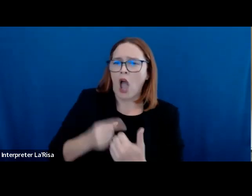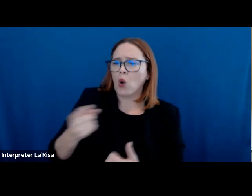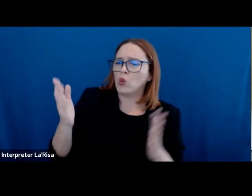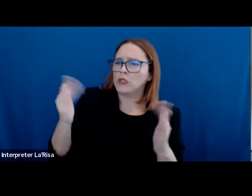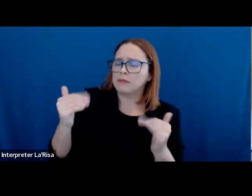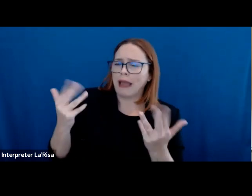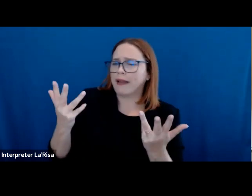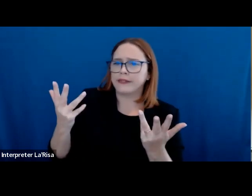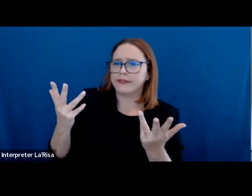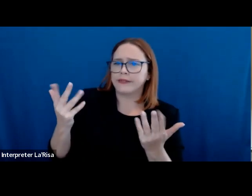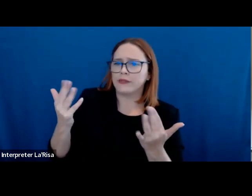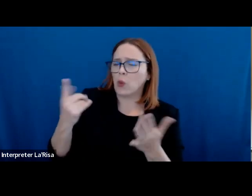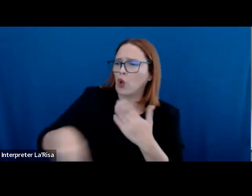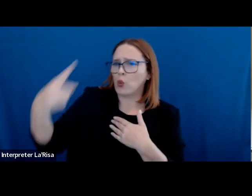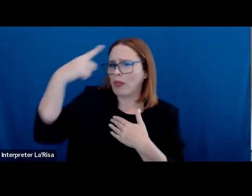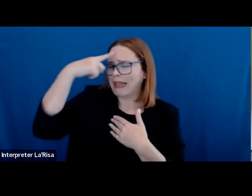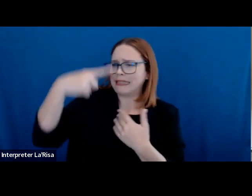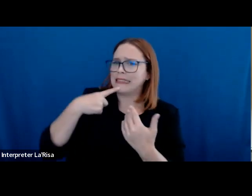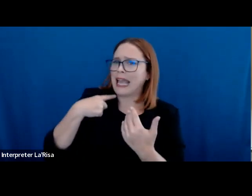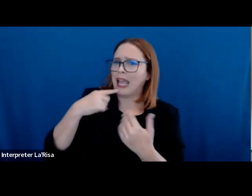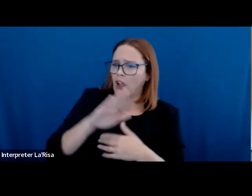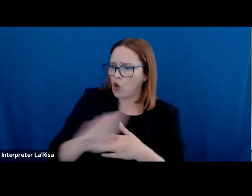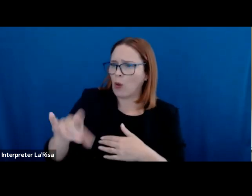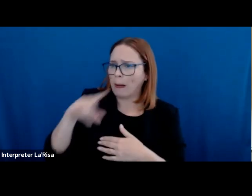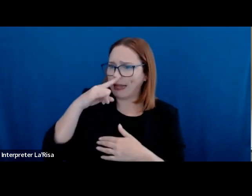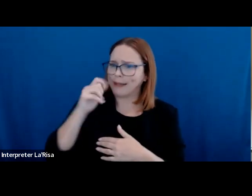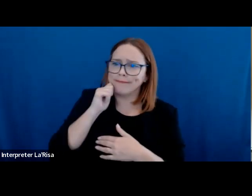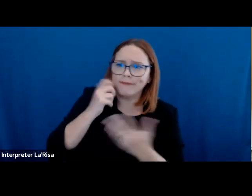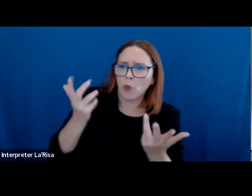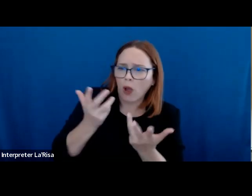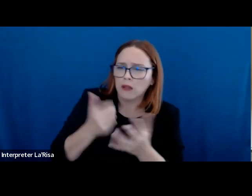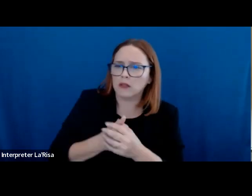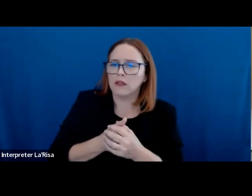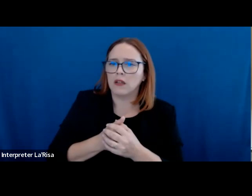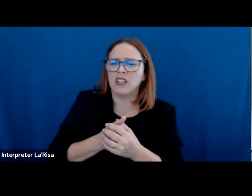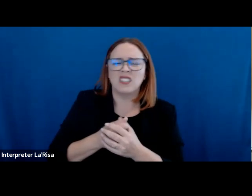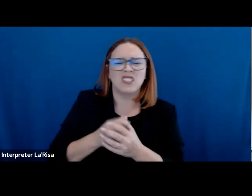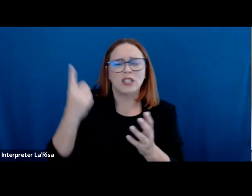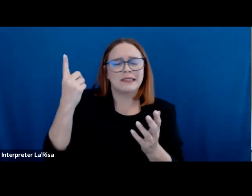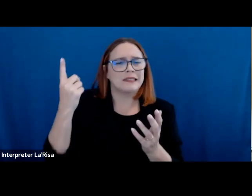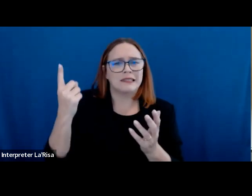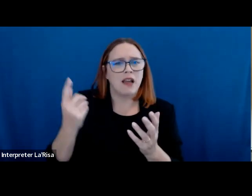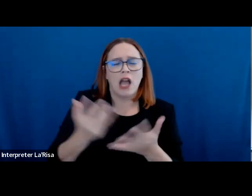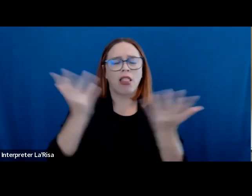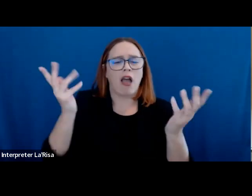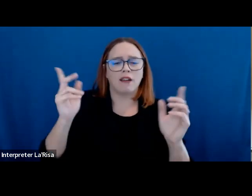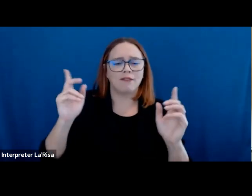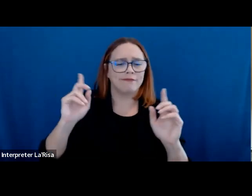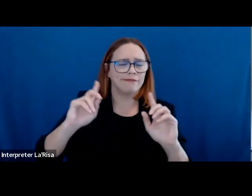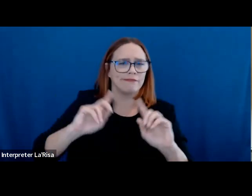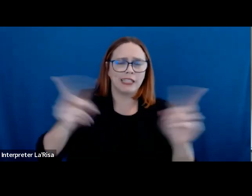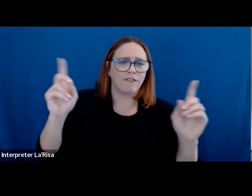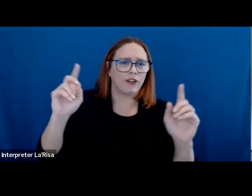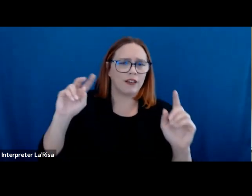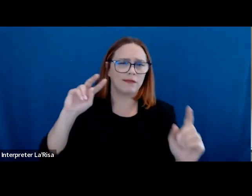What are you going to say that your children are? Just a lot of different